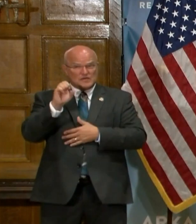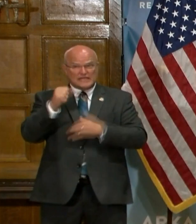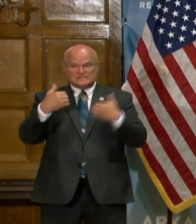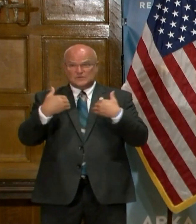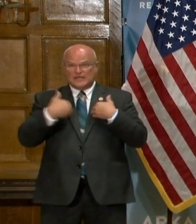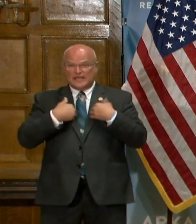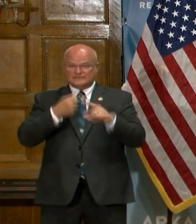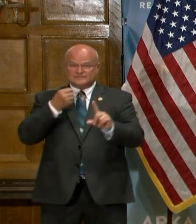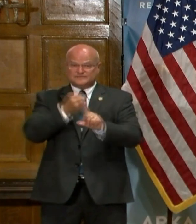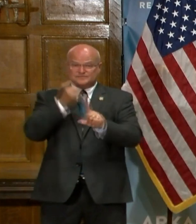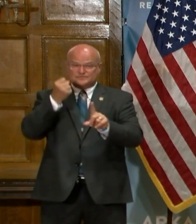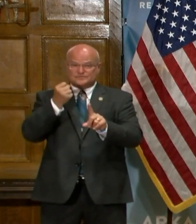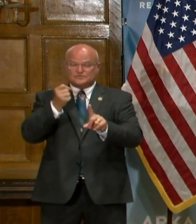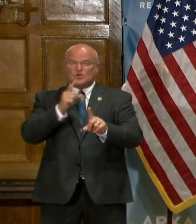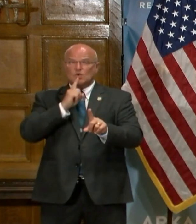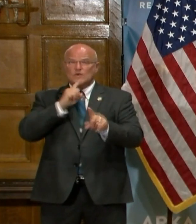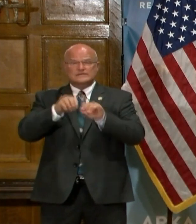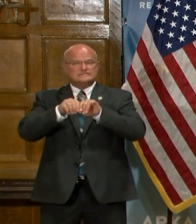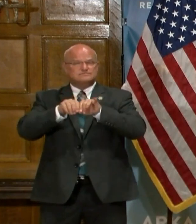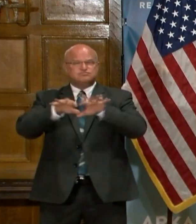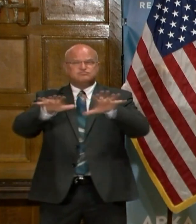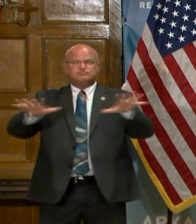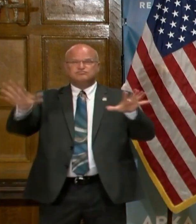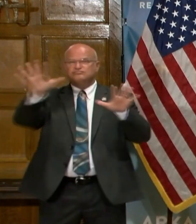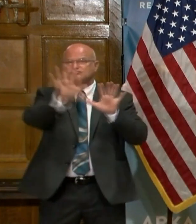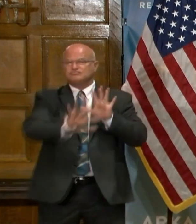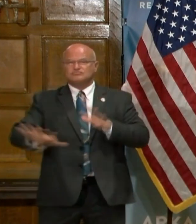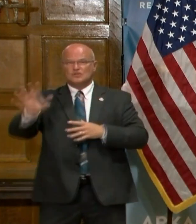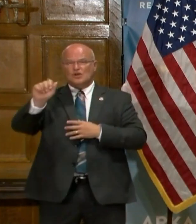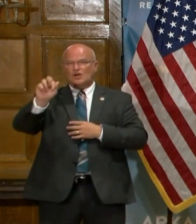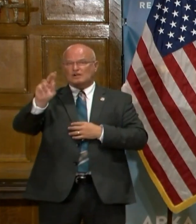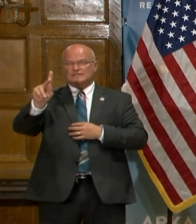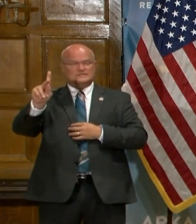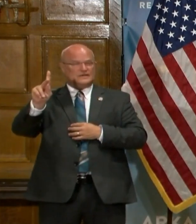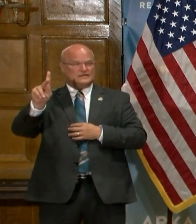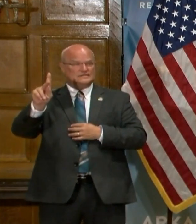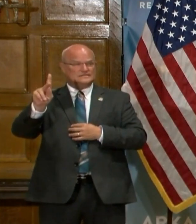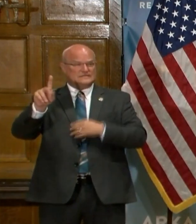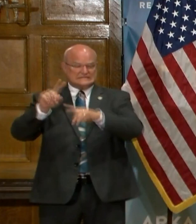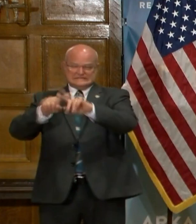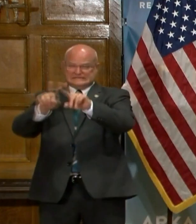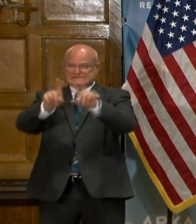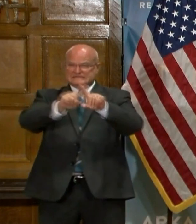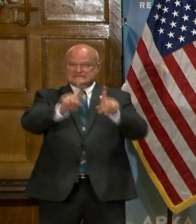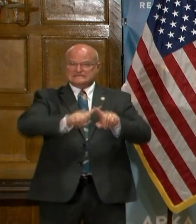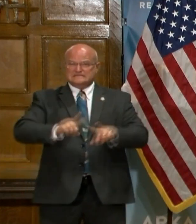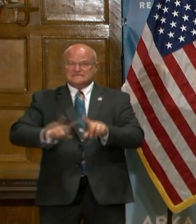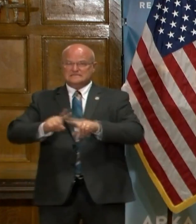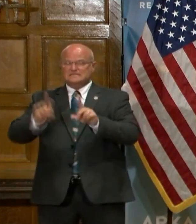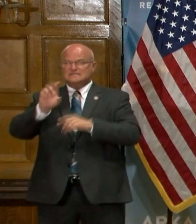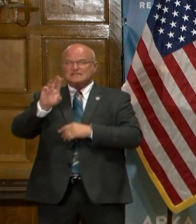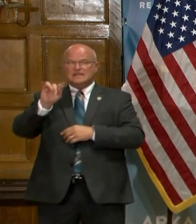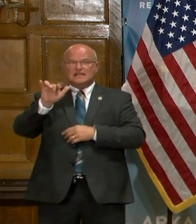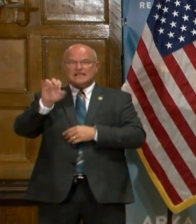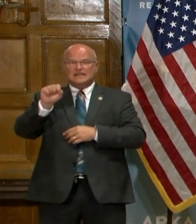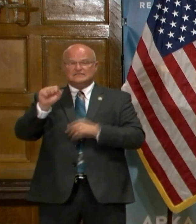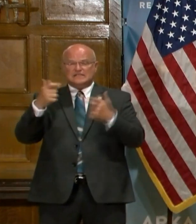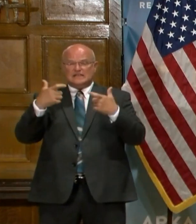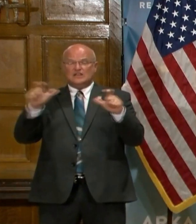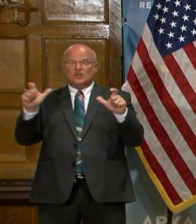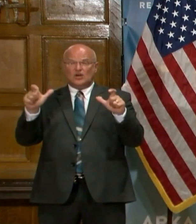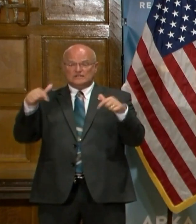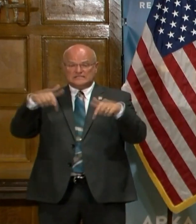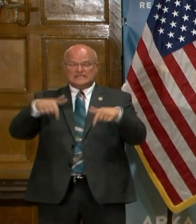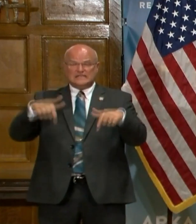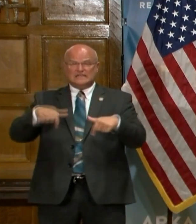we have are really largely spread across the state in multiple counties, even though the largest